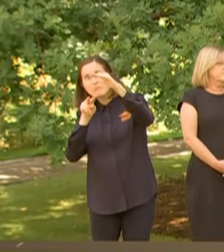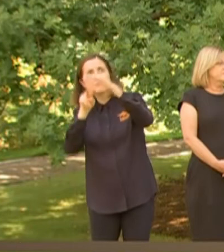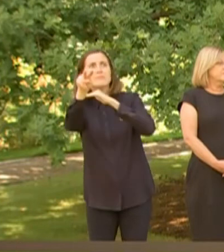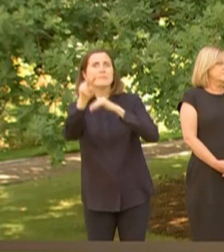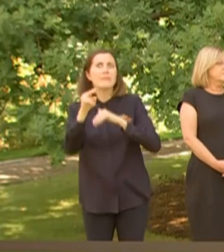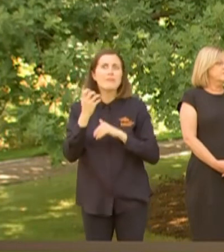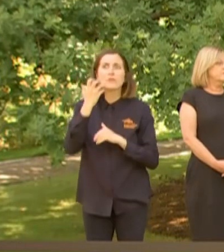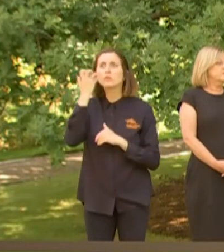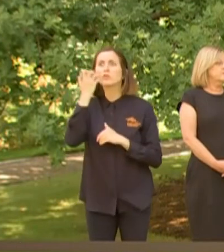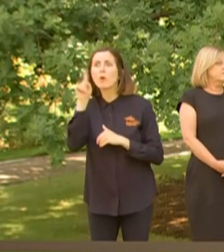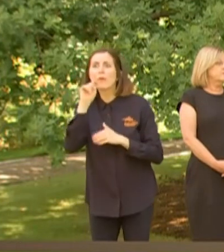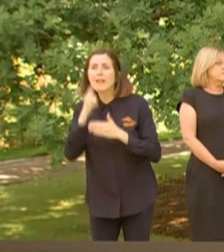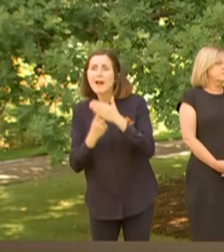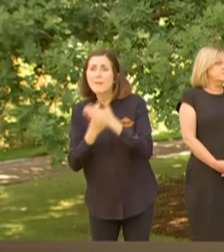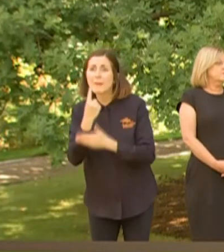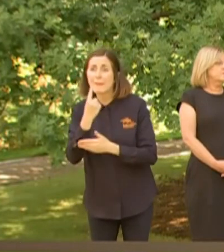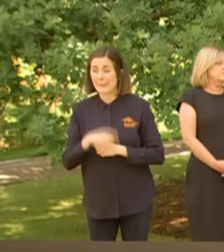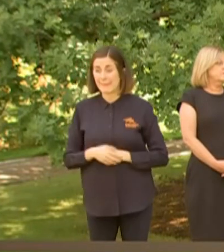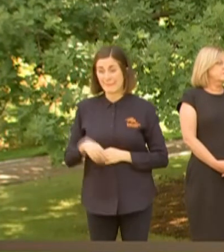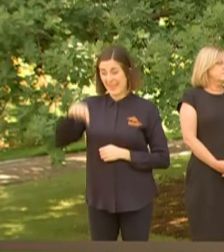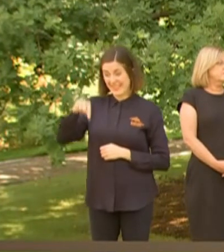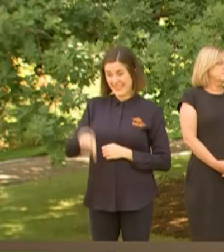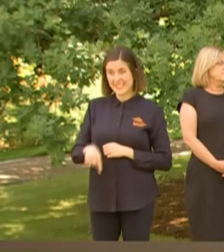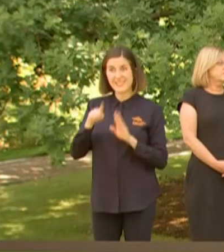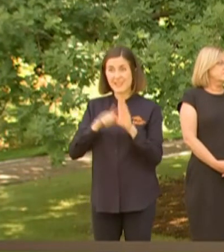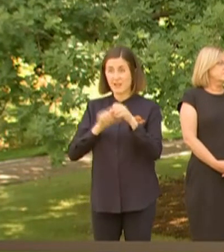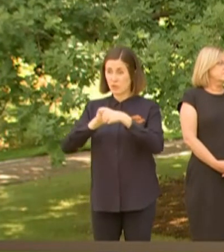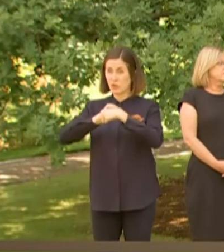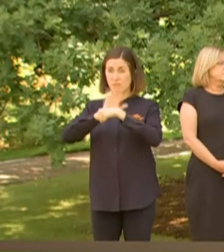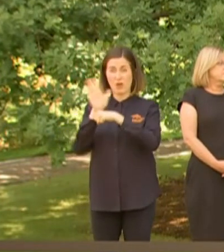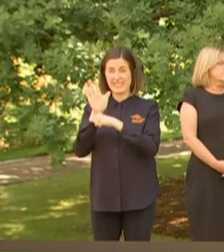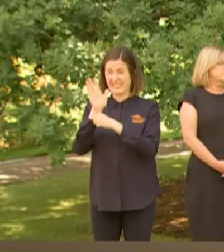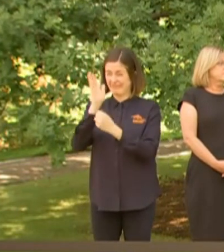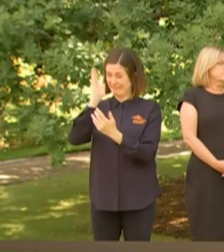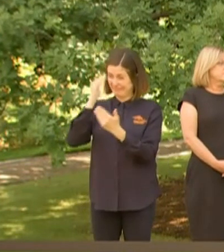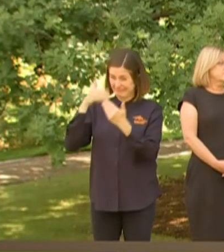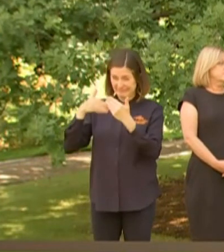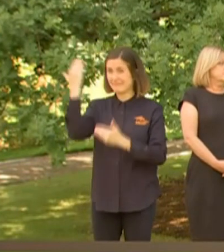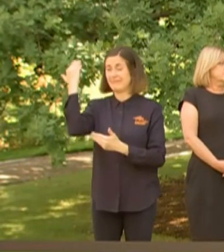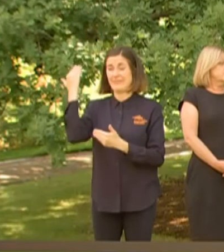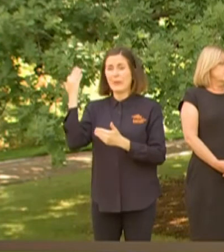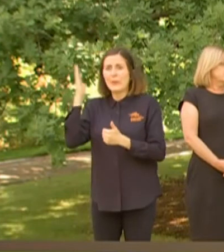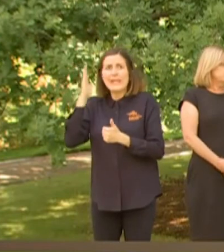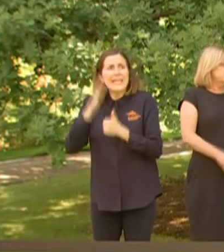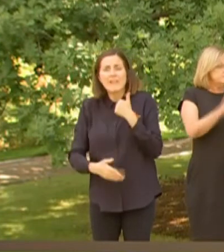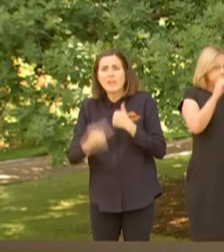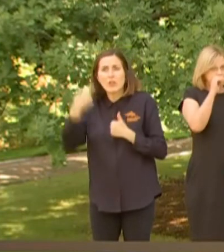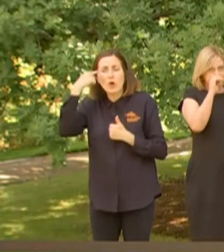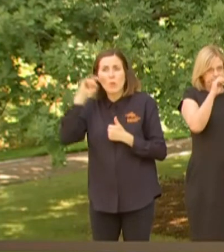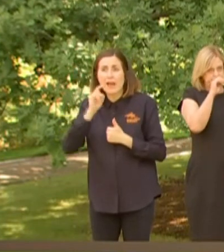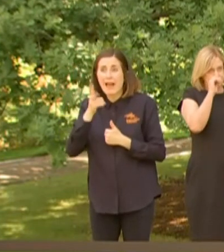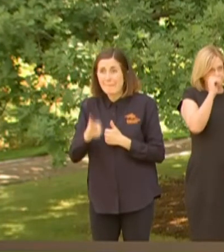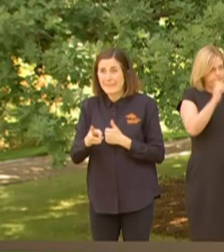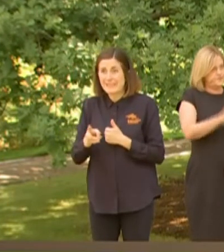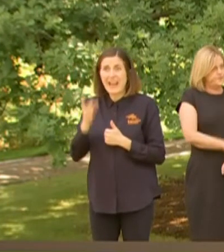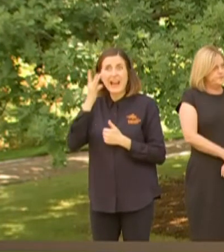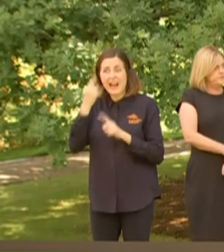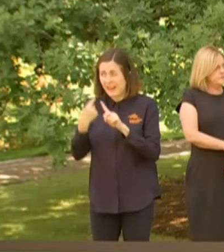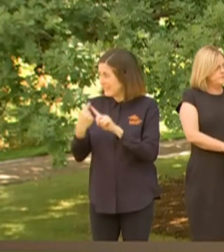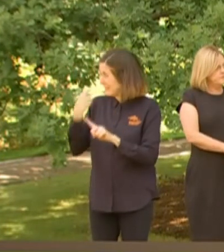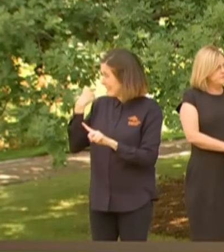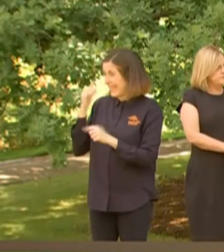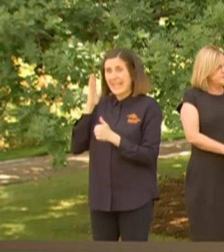is a year like no other. It's called a 1 in 100 year event for a reason. None of us have lived through this before, and we all pretty well hope